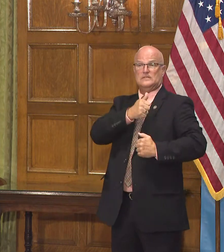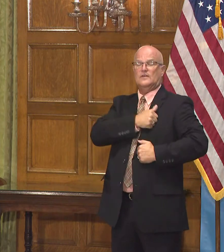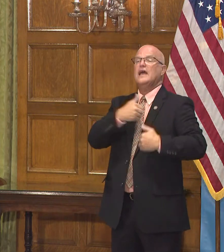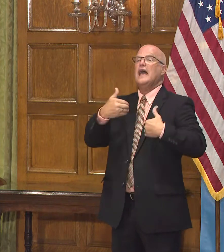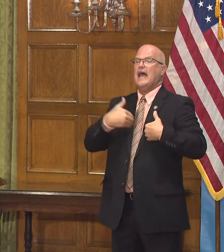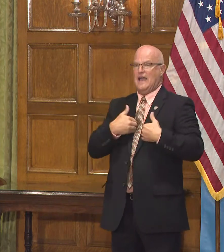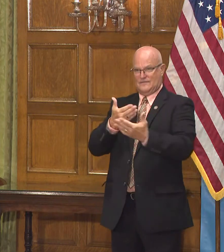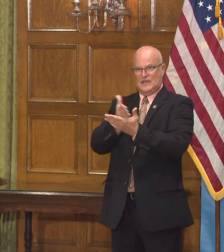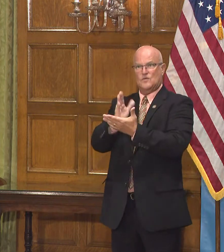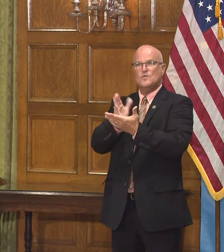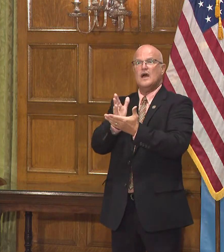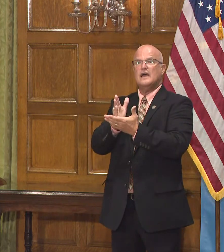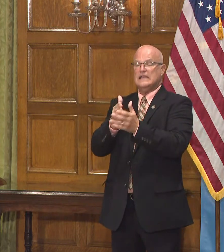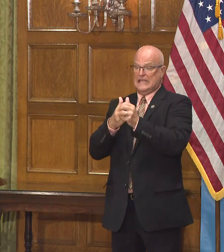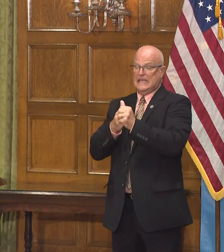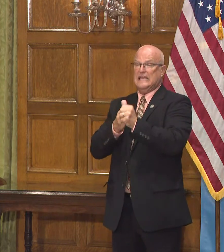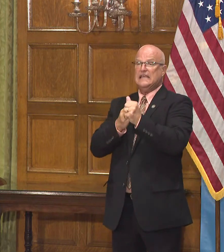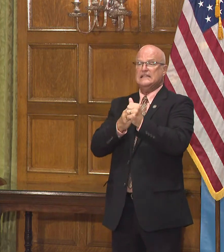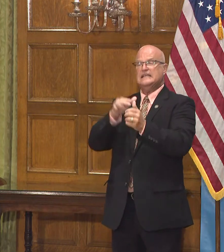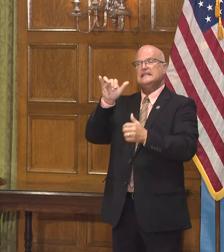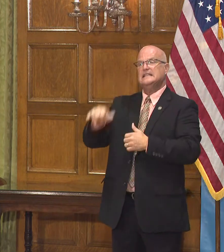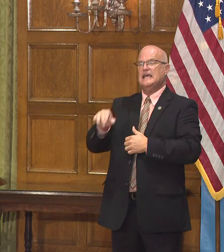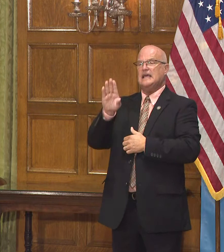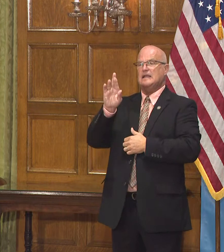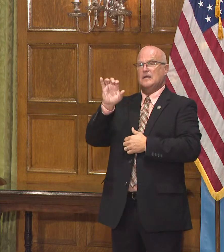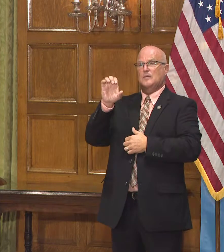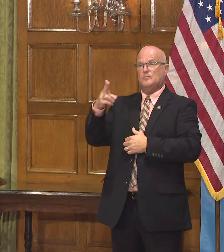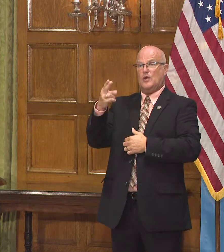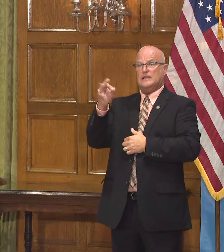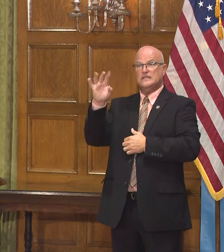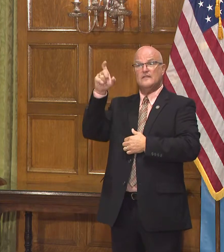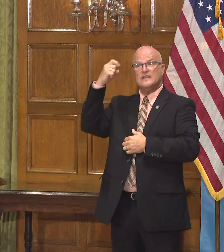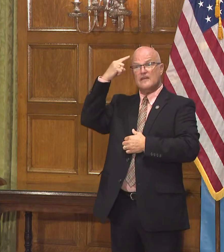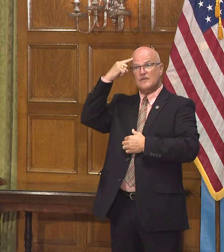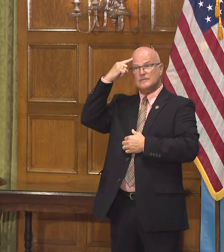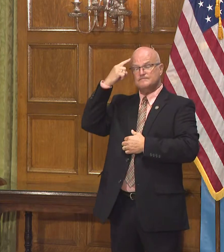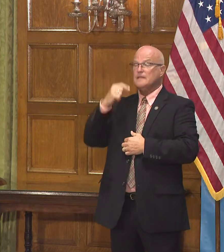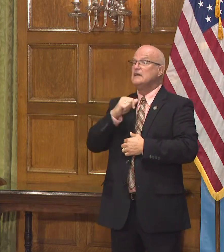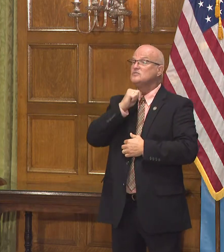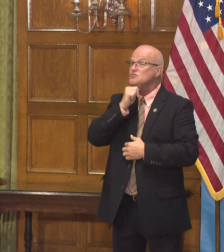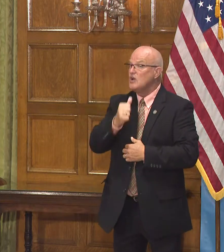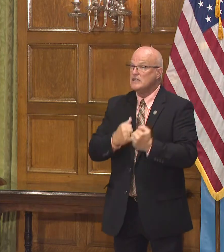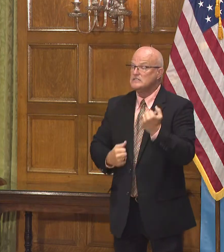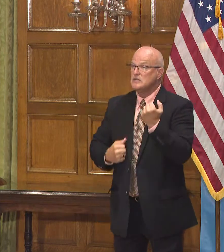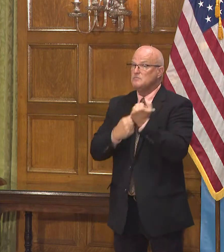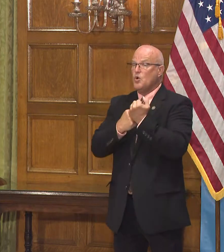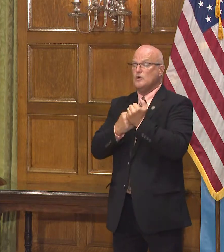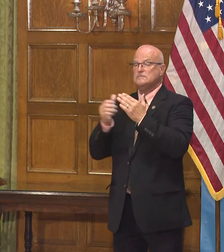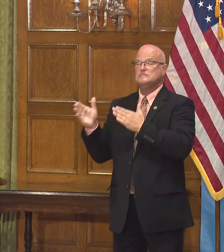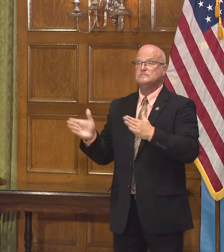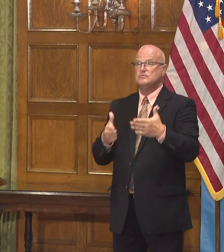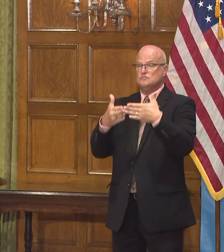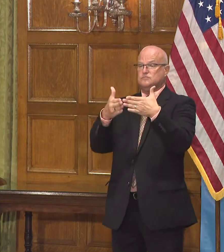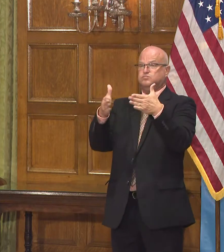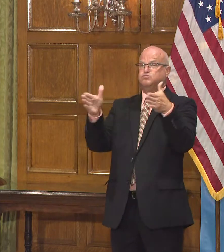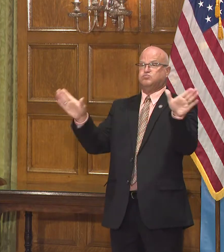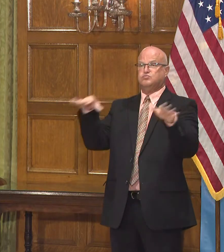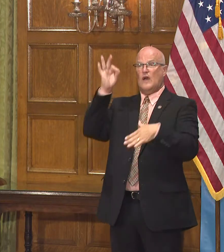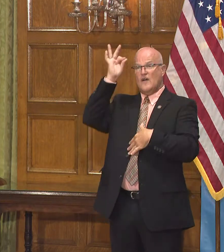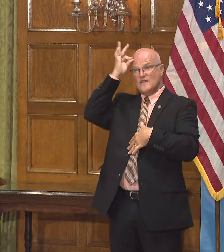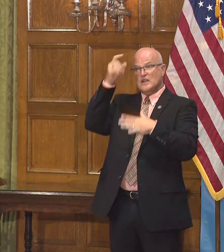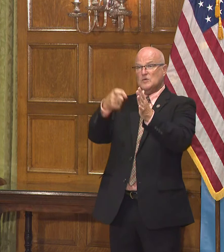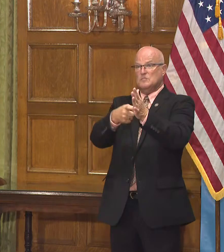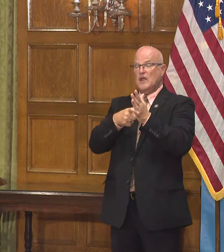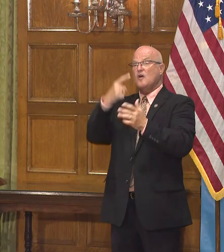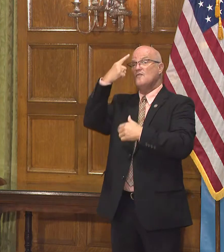that prerogative. He leads the executive branch of government. But I do not support the strategy of a broad federal mandate